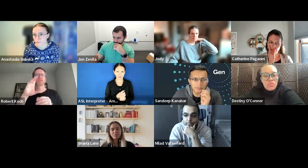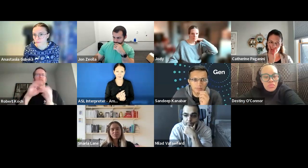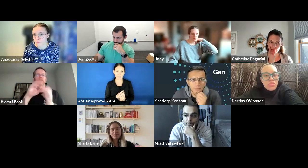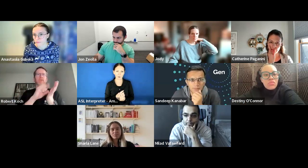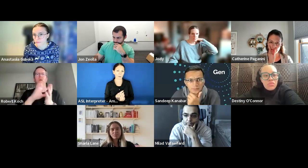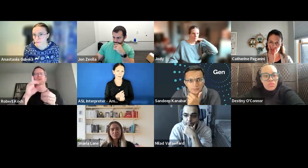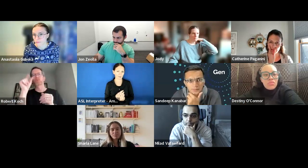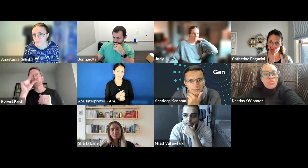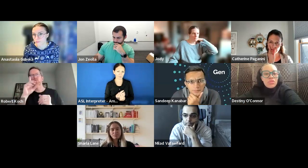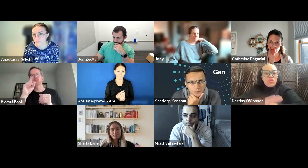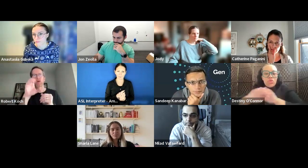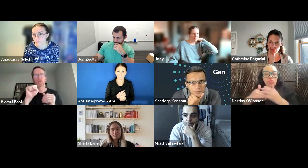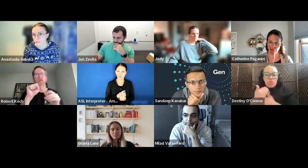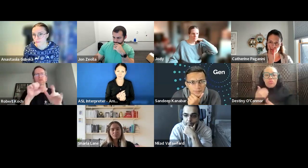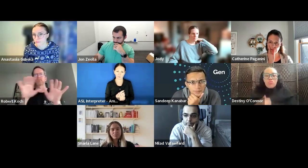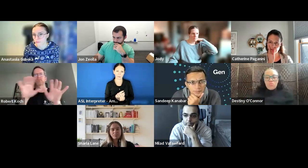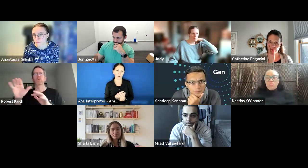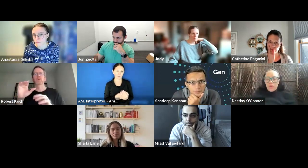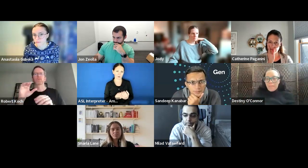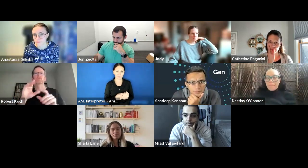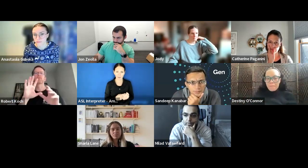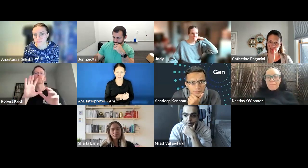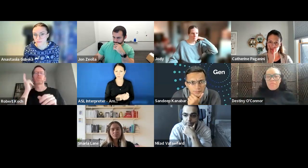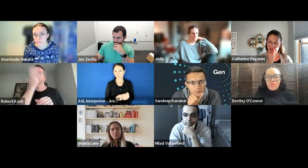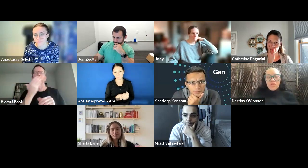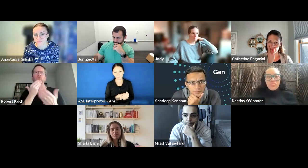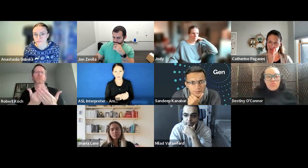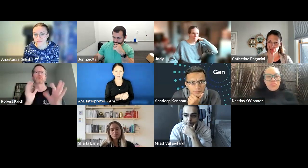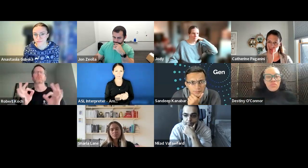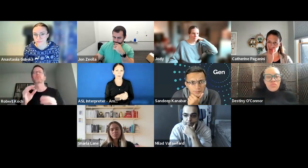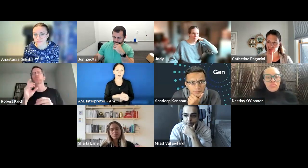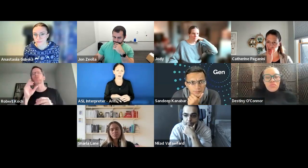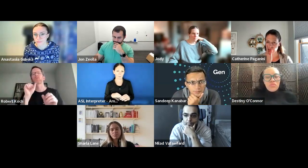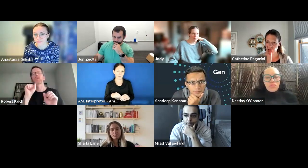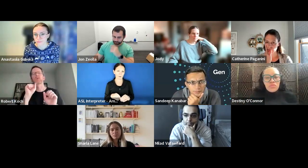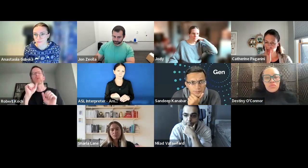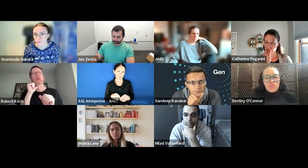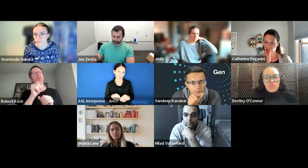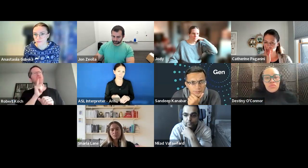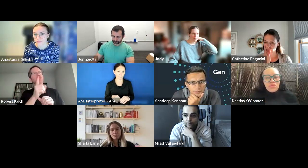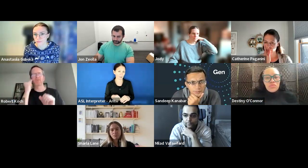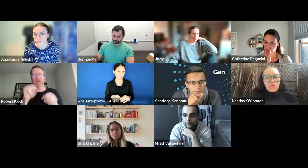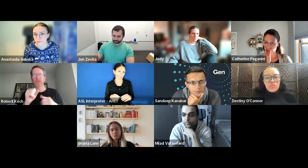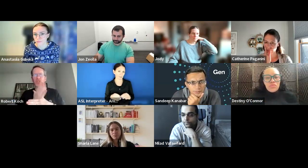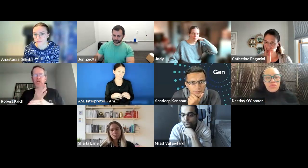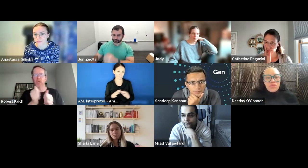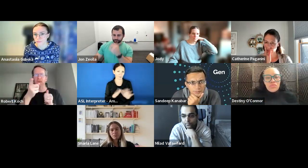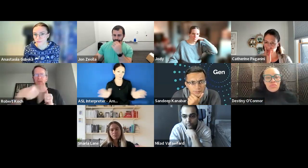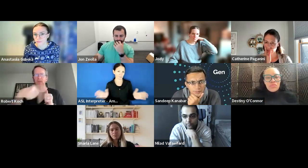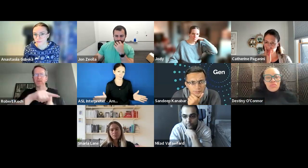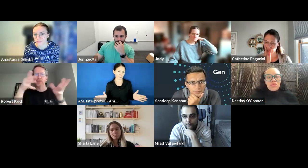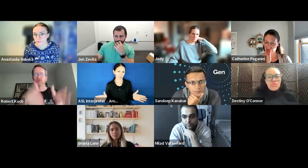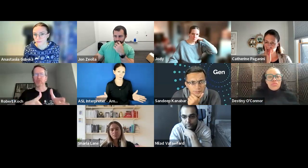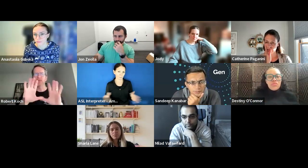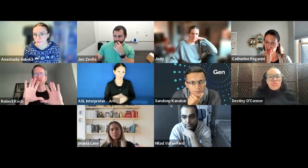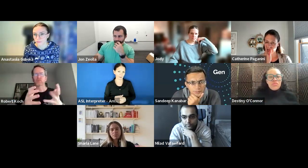reorganizing right now and making sure that all of our docs and Google Docs are at a better